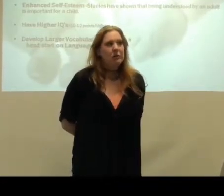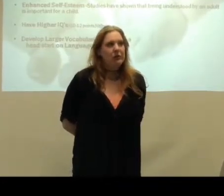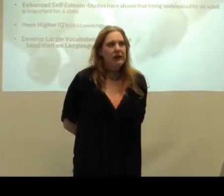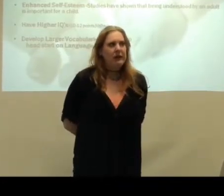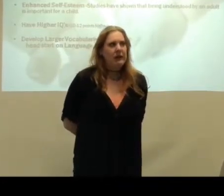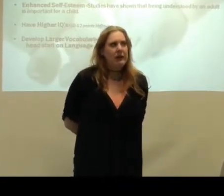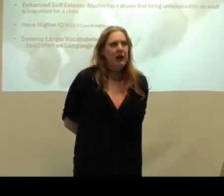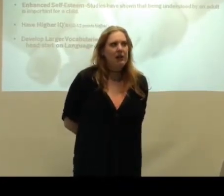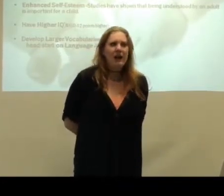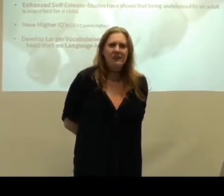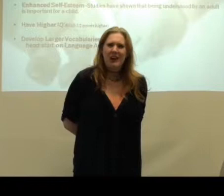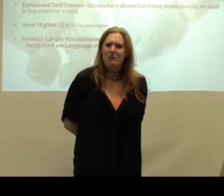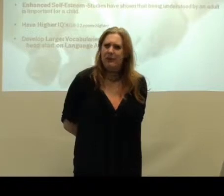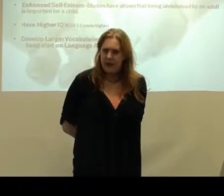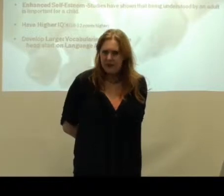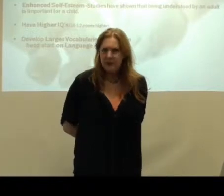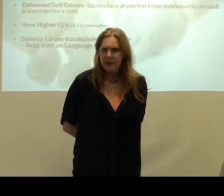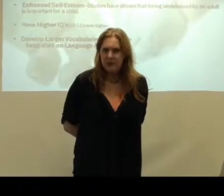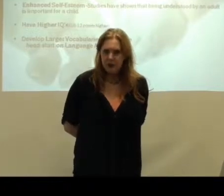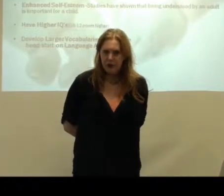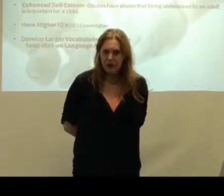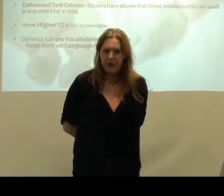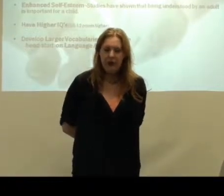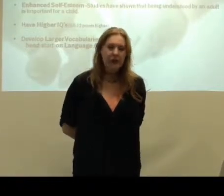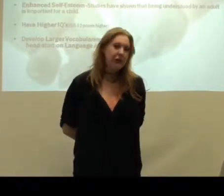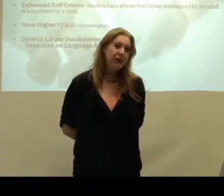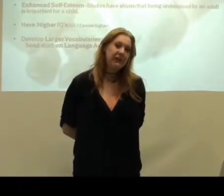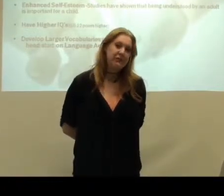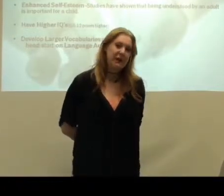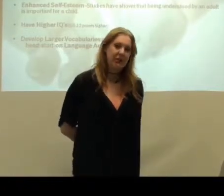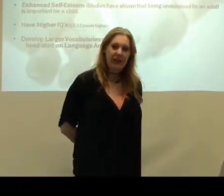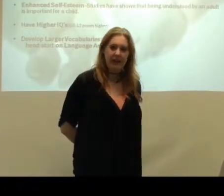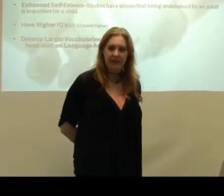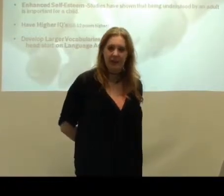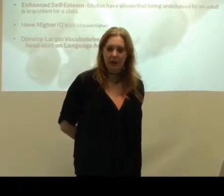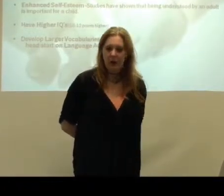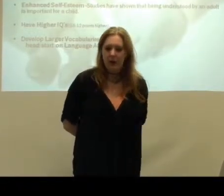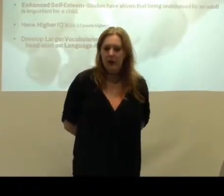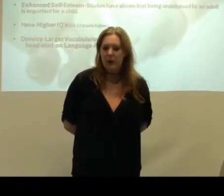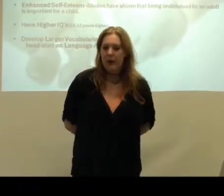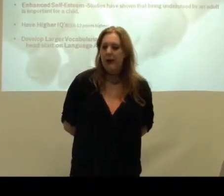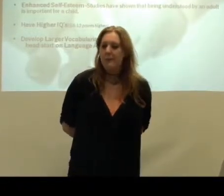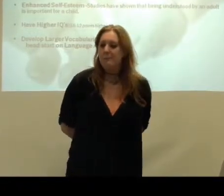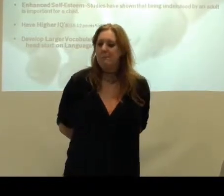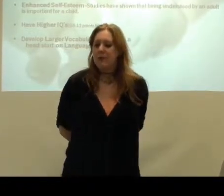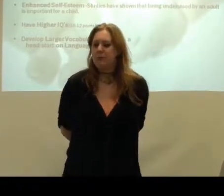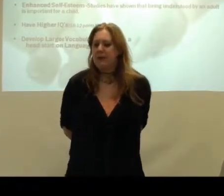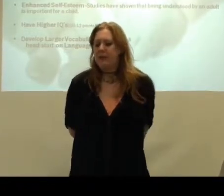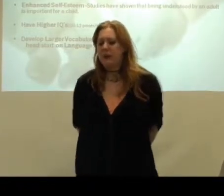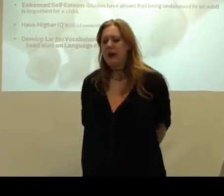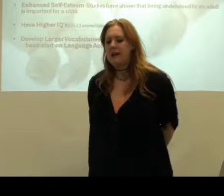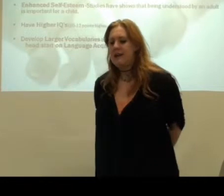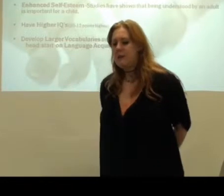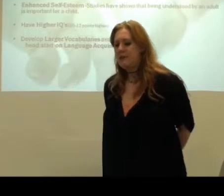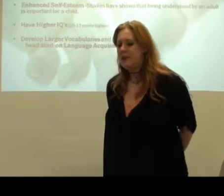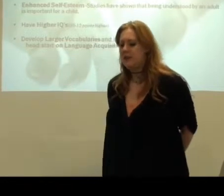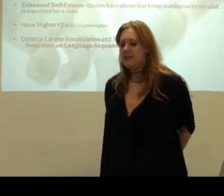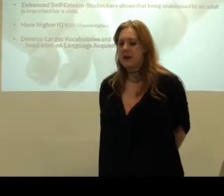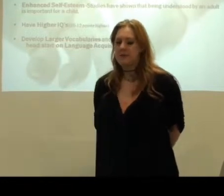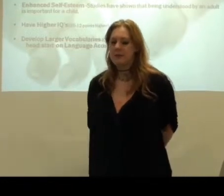children a lot of times love to learn. They're curious about things, and they're not inhibited, scared that they're